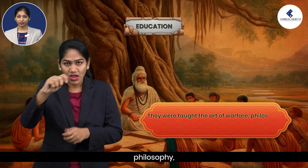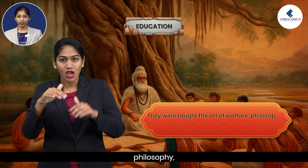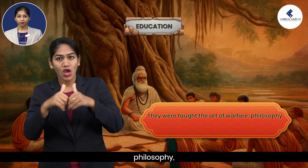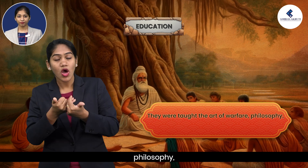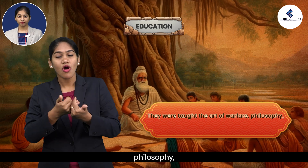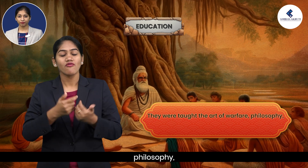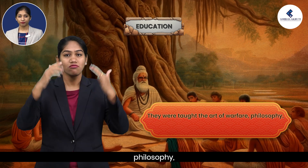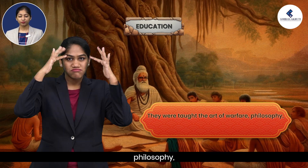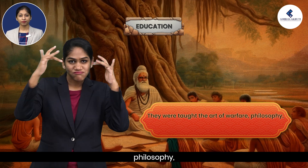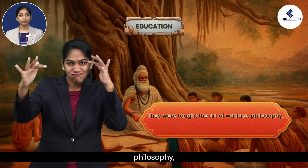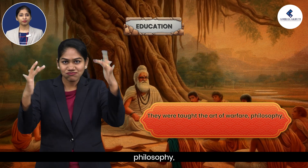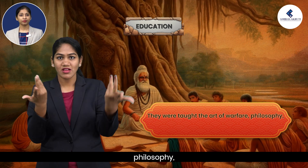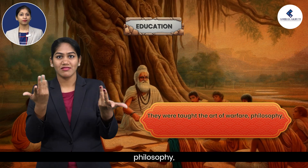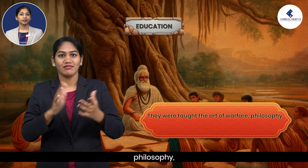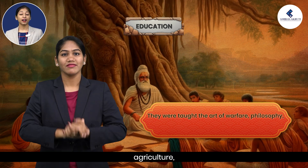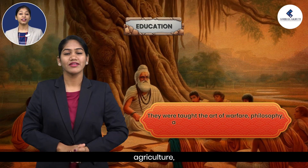philosophy,